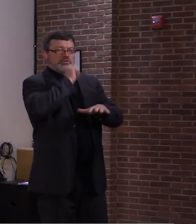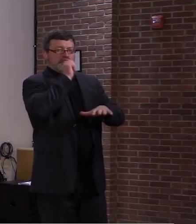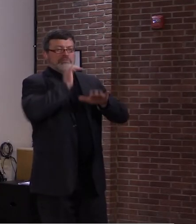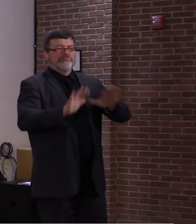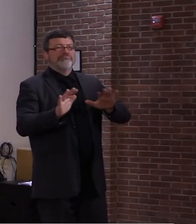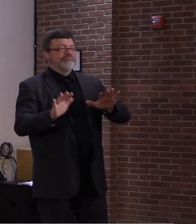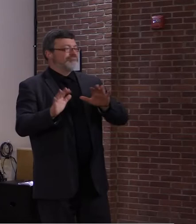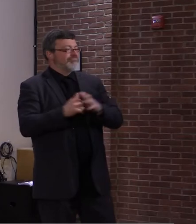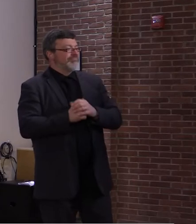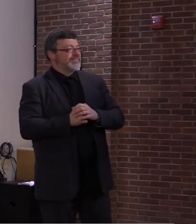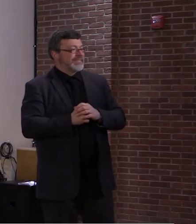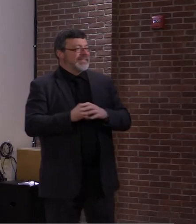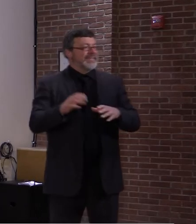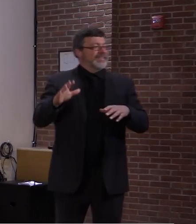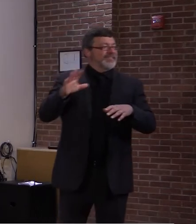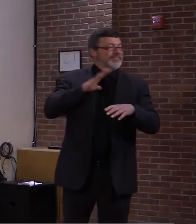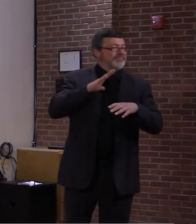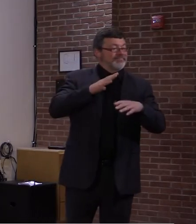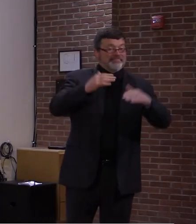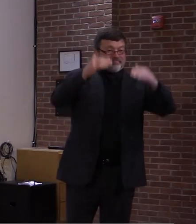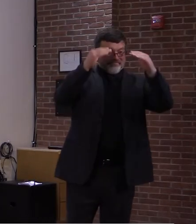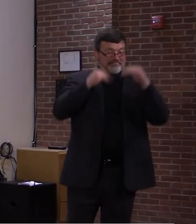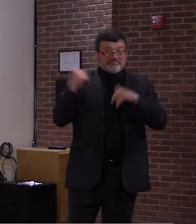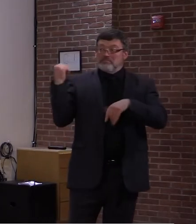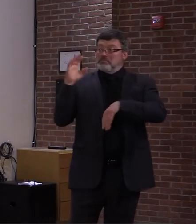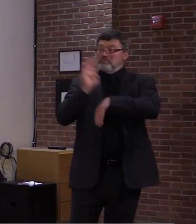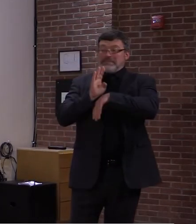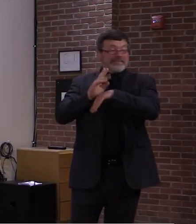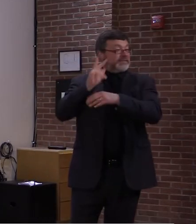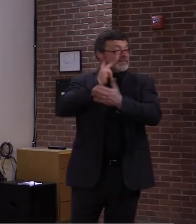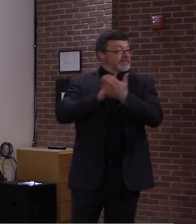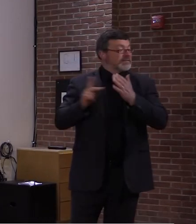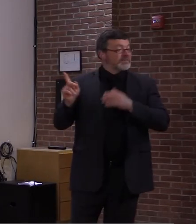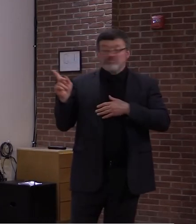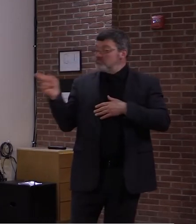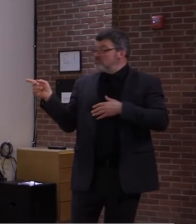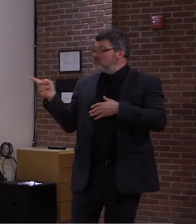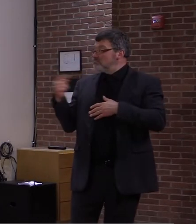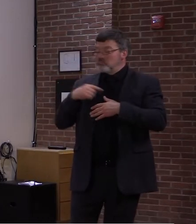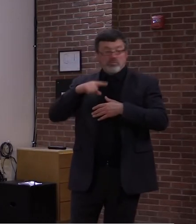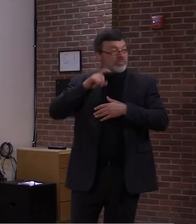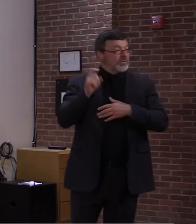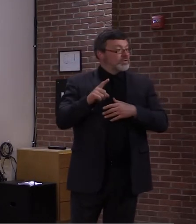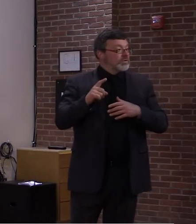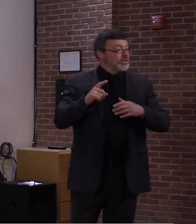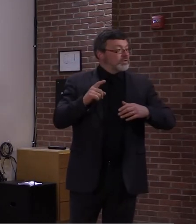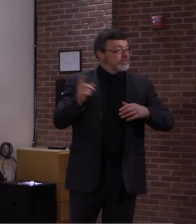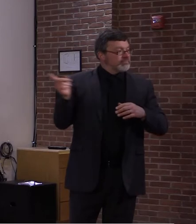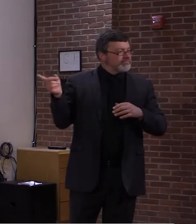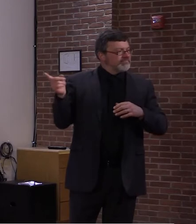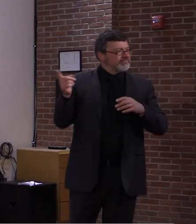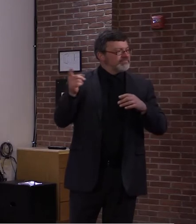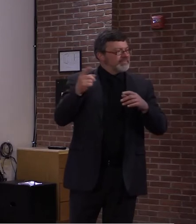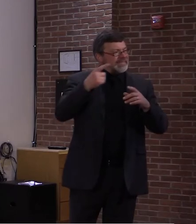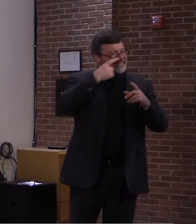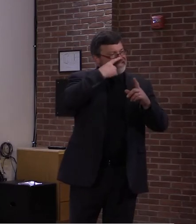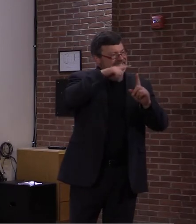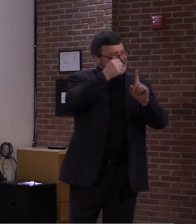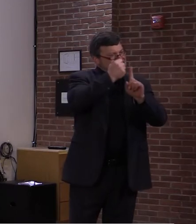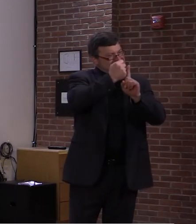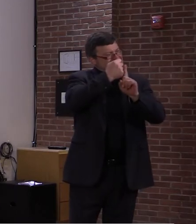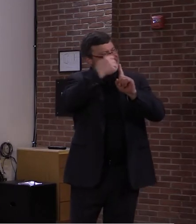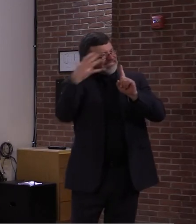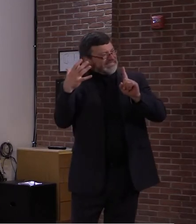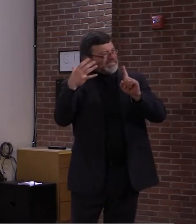Secretary Curley, I'm wondering, in your presentation, could you give us some specifics about projects you're talking